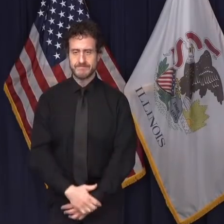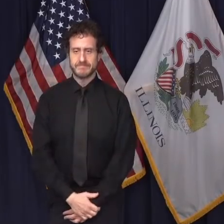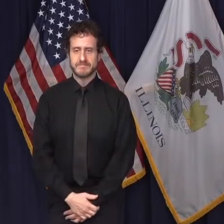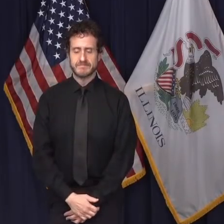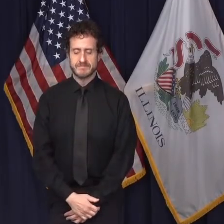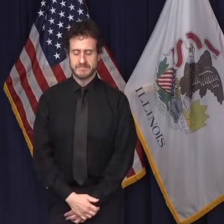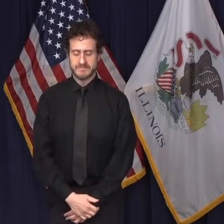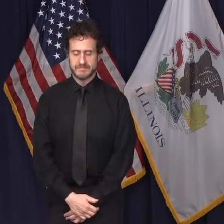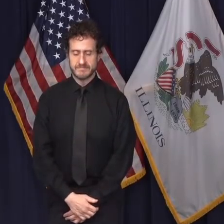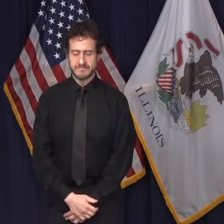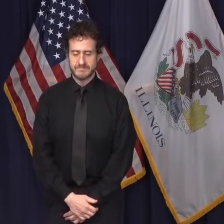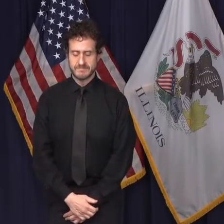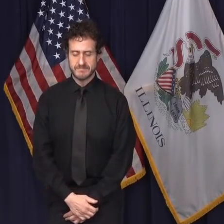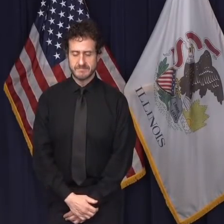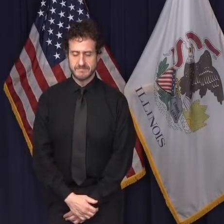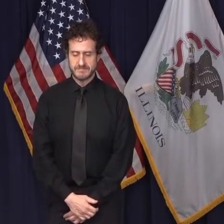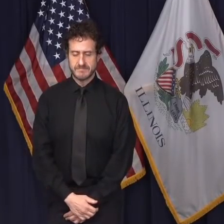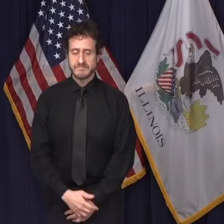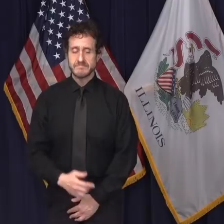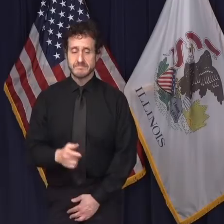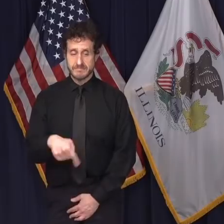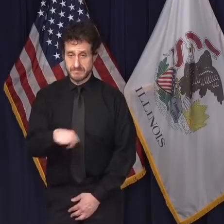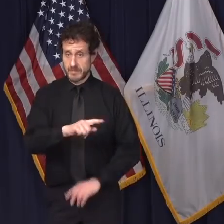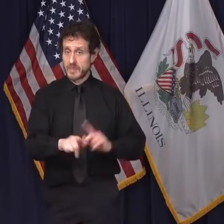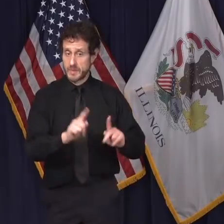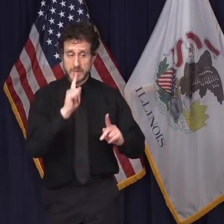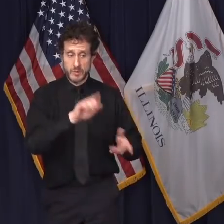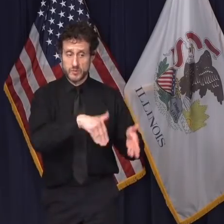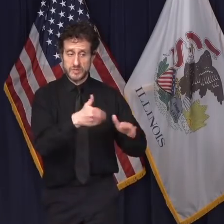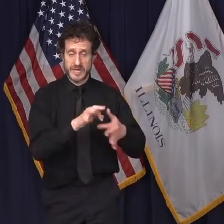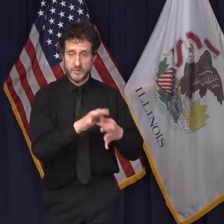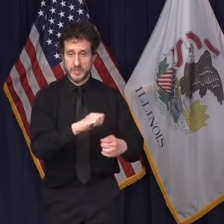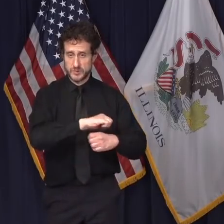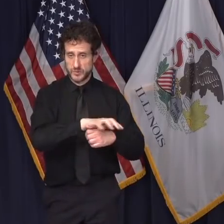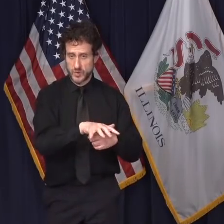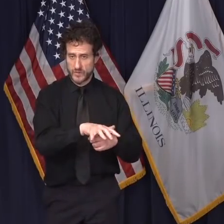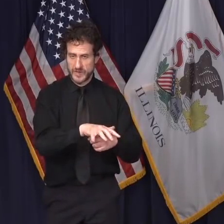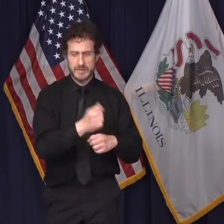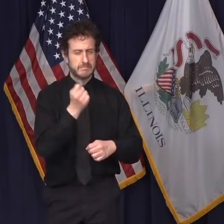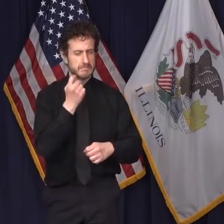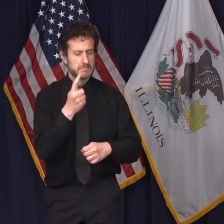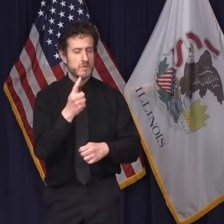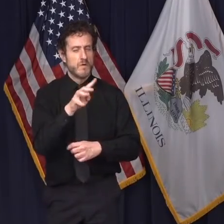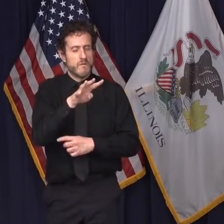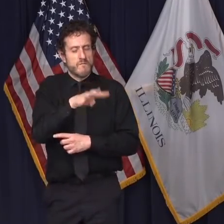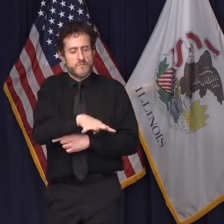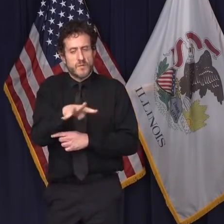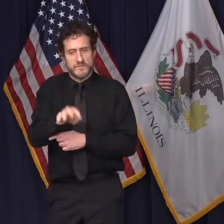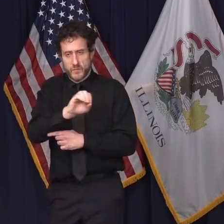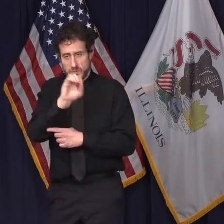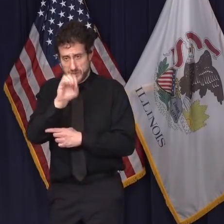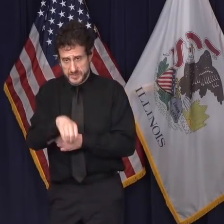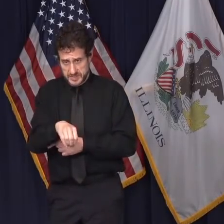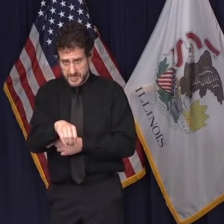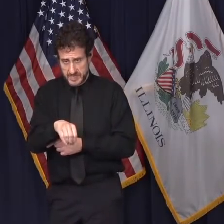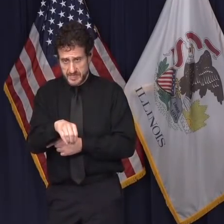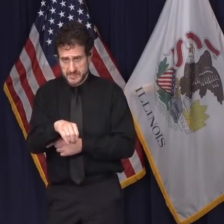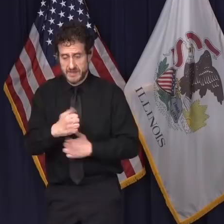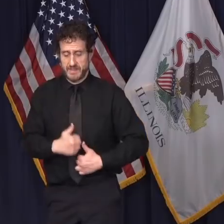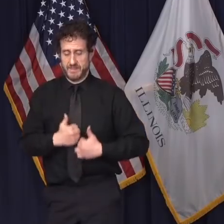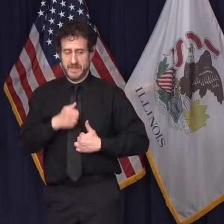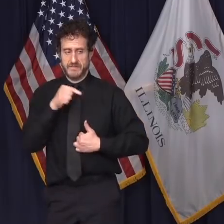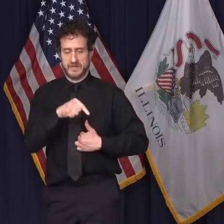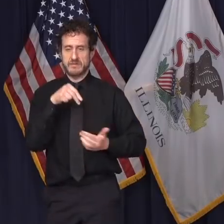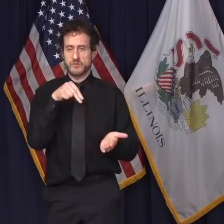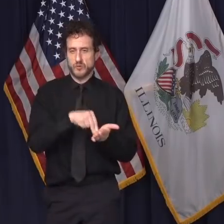So among those that have passed associated with COVID, almost 44% were those in